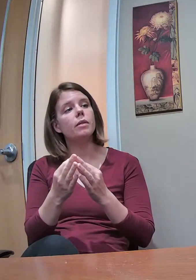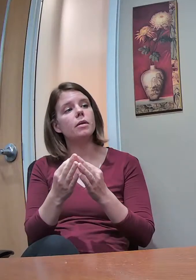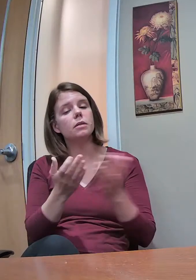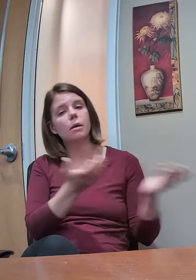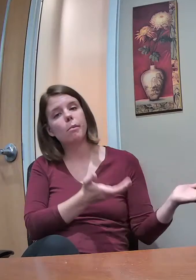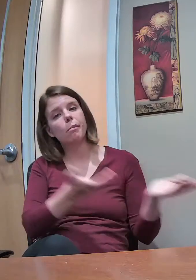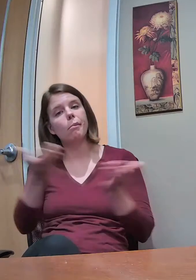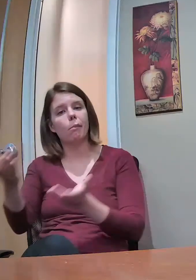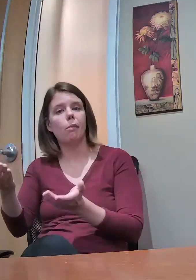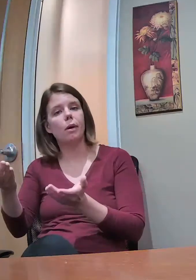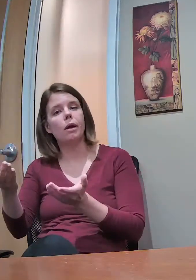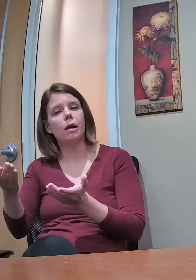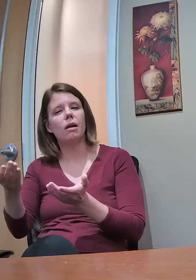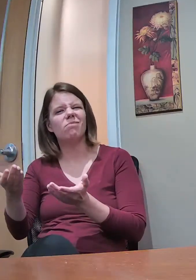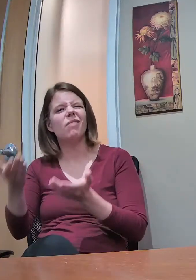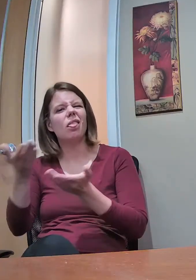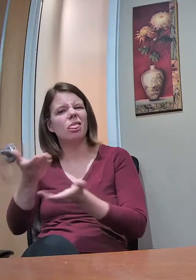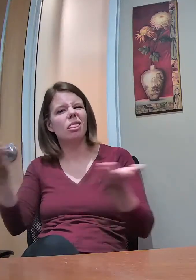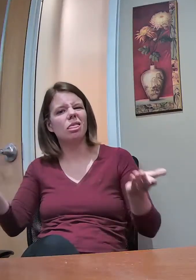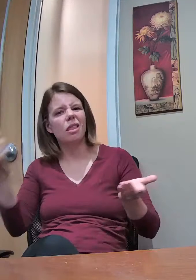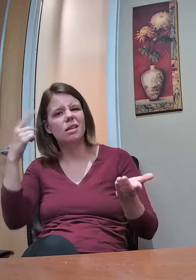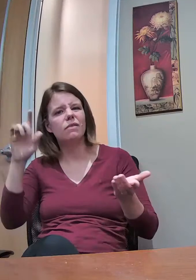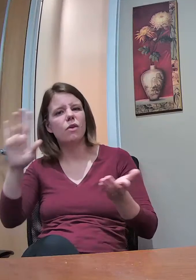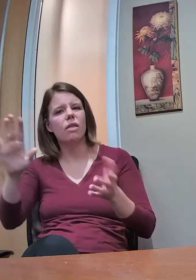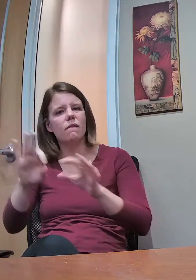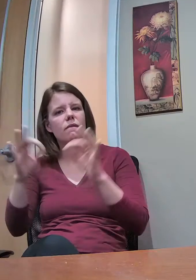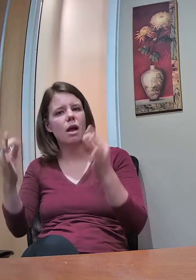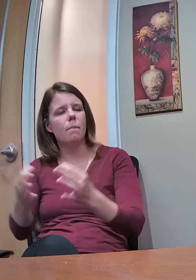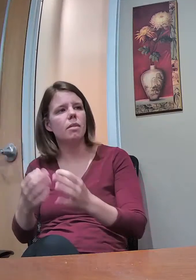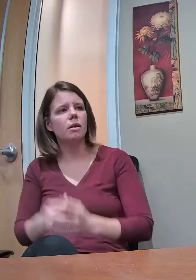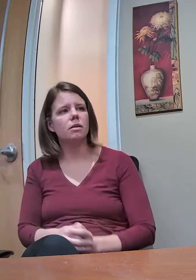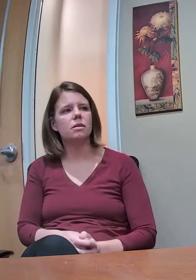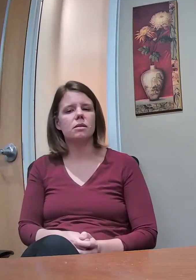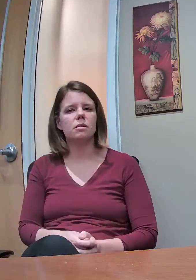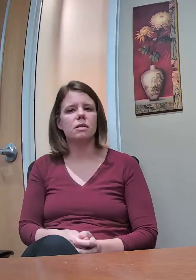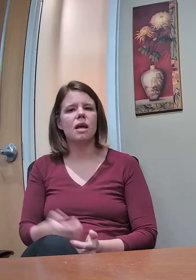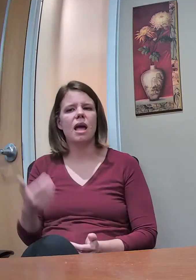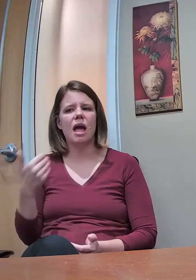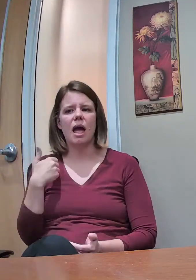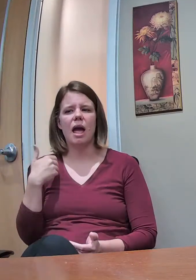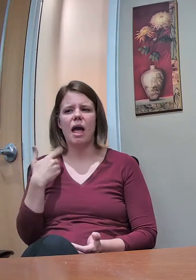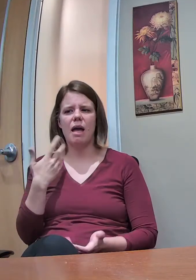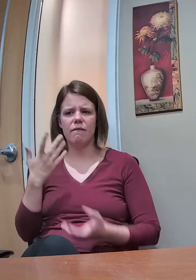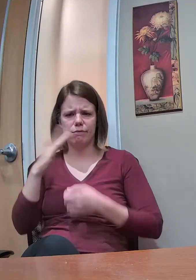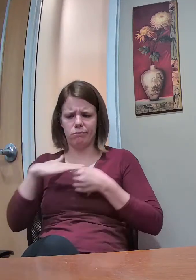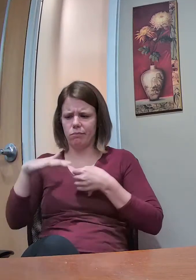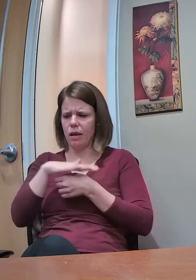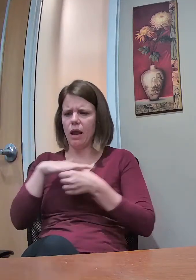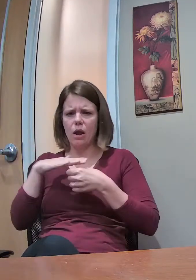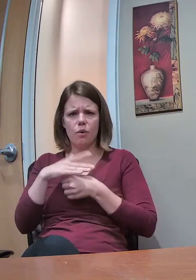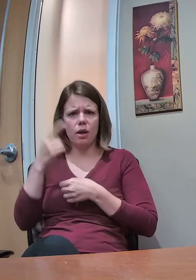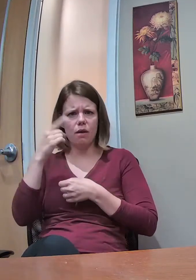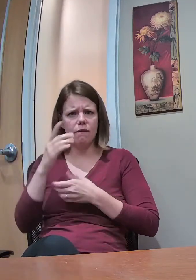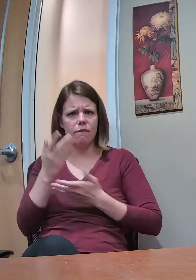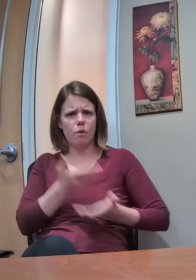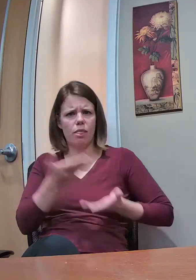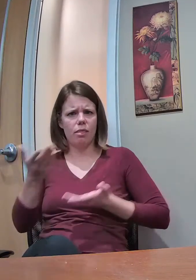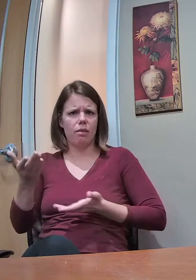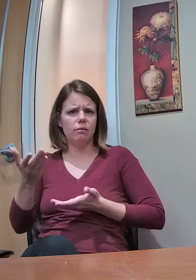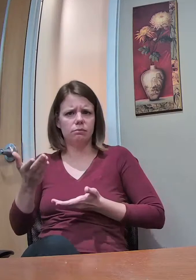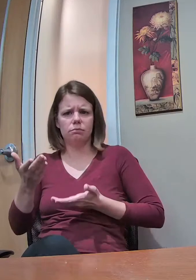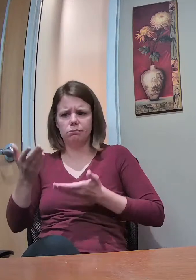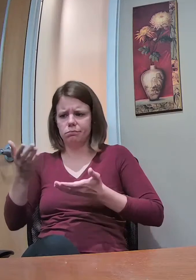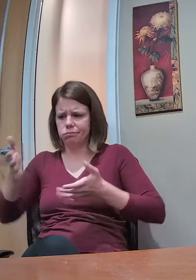bulk supplies for their family member, and we're running out of places to put things. So I would just ask that you don't